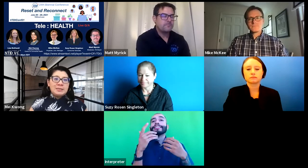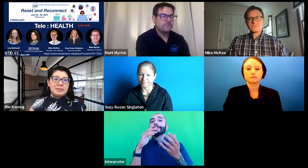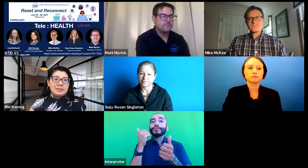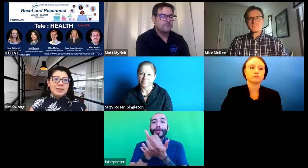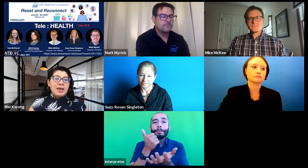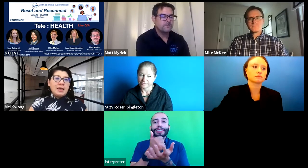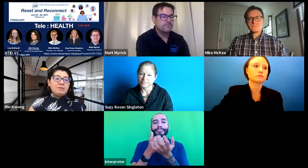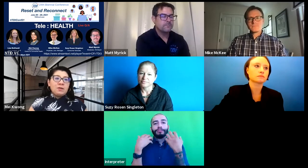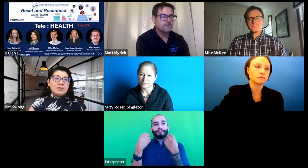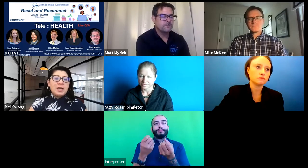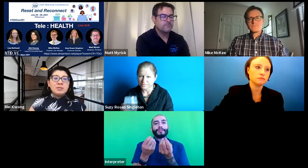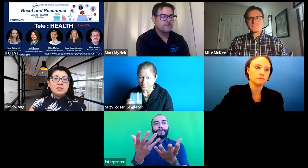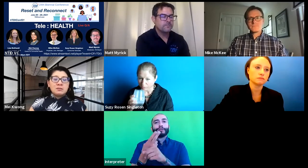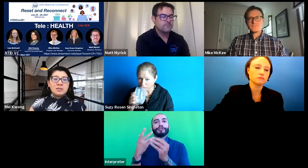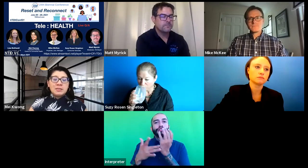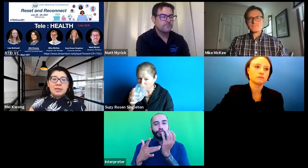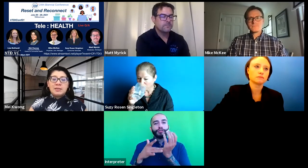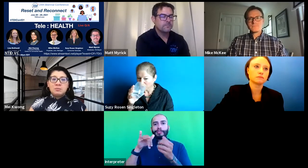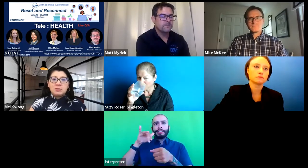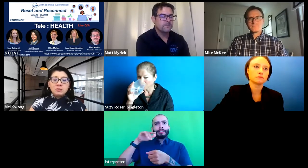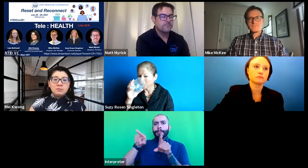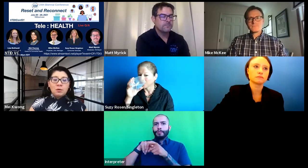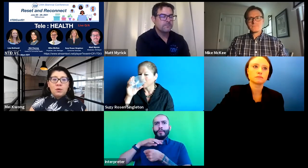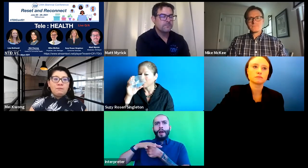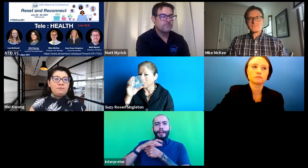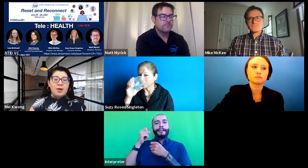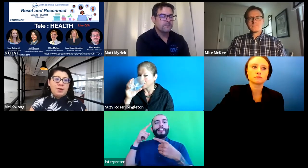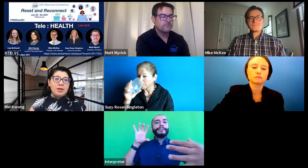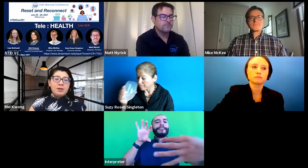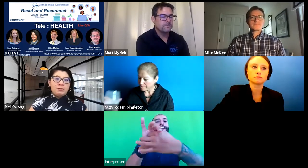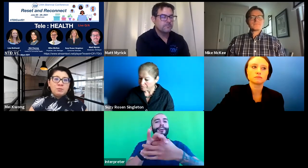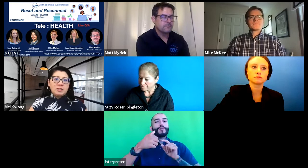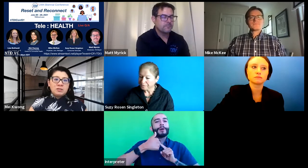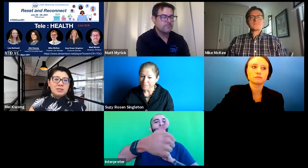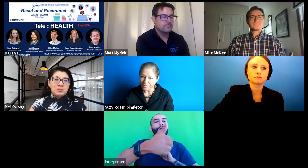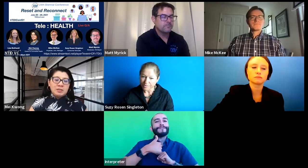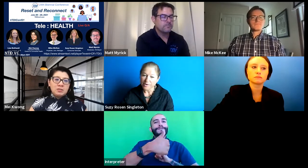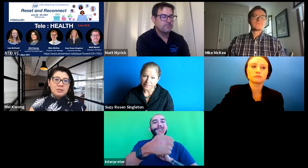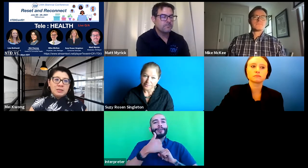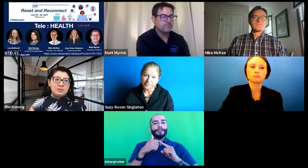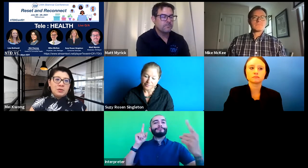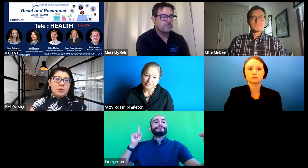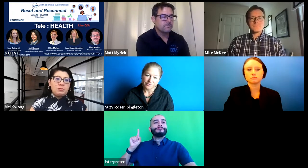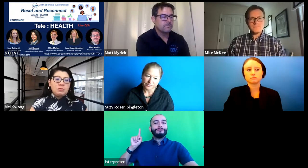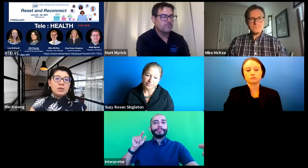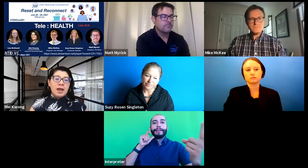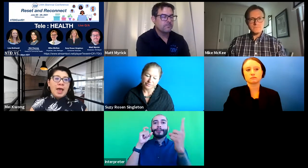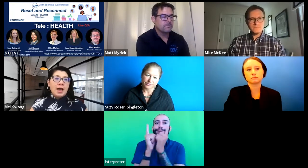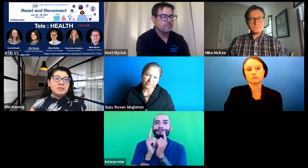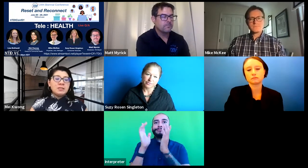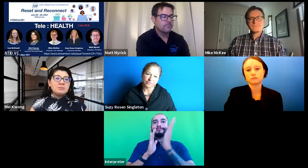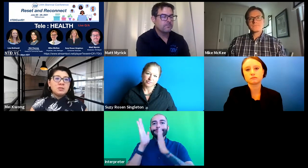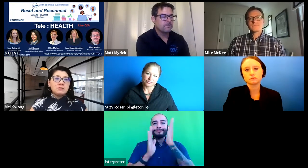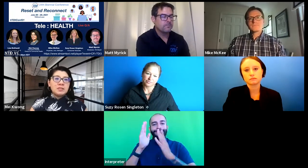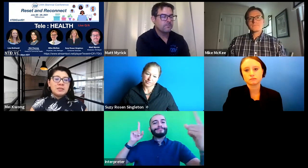that distance. And the types of services that it's been used for vary from specialty to specialty. So you can